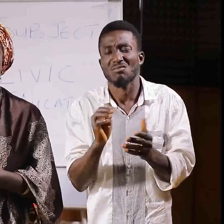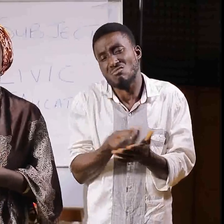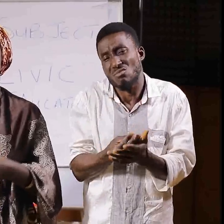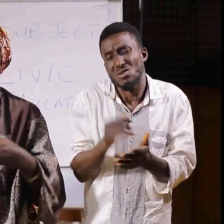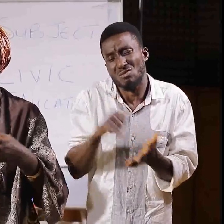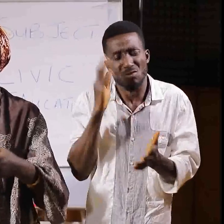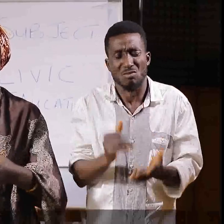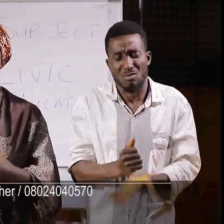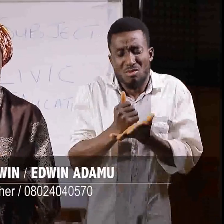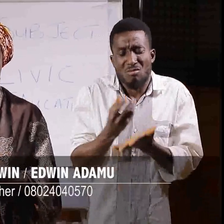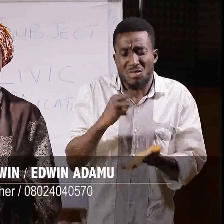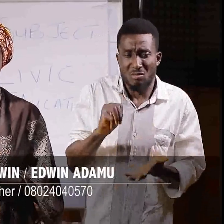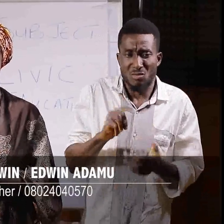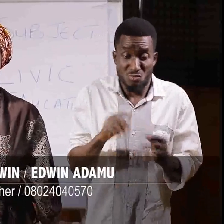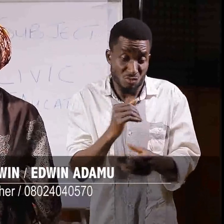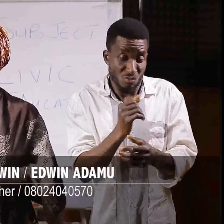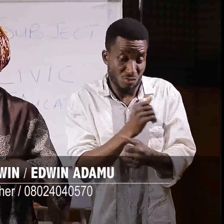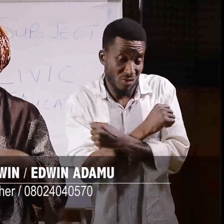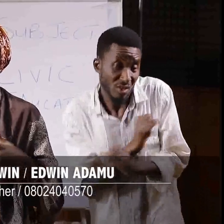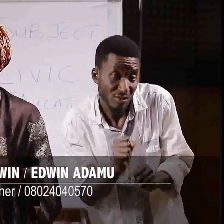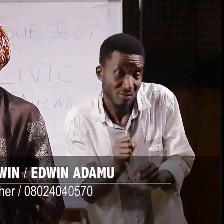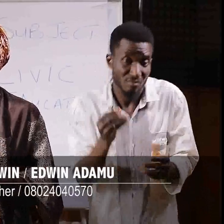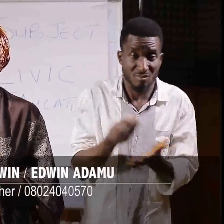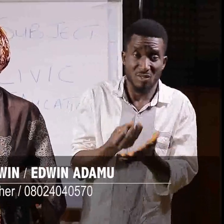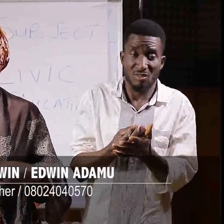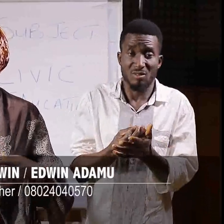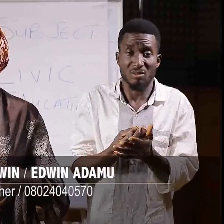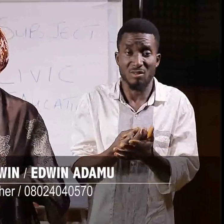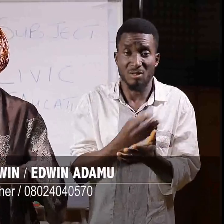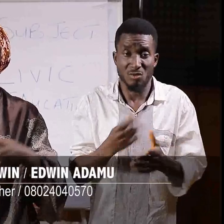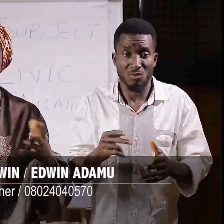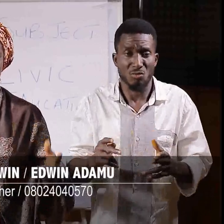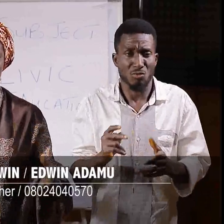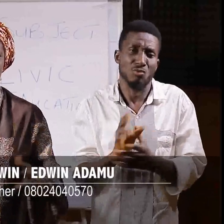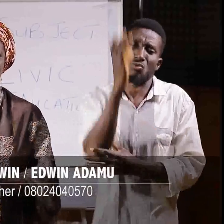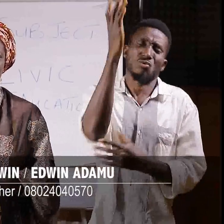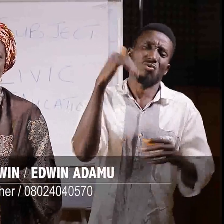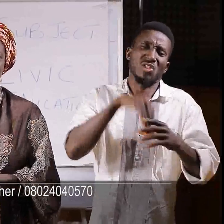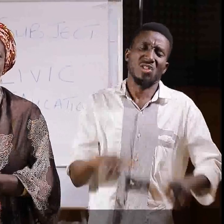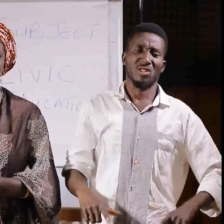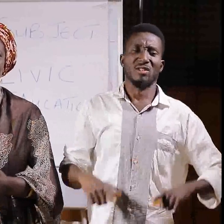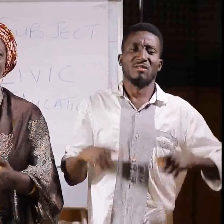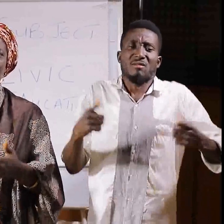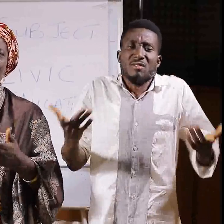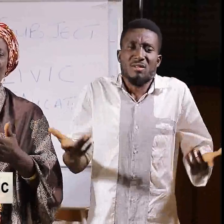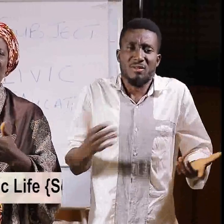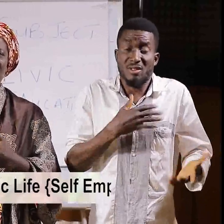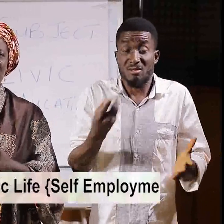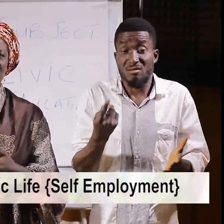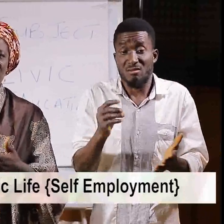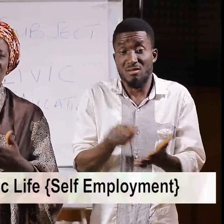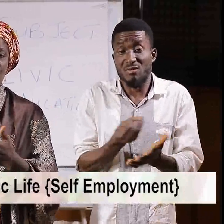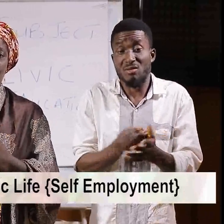help them to be able to save. And as they save, they will be able to expand, and the